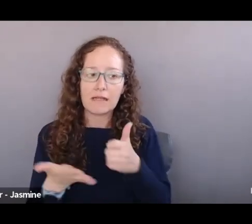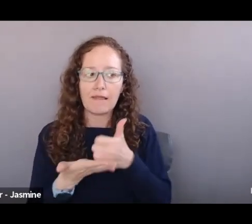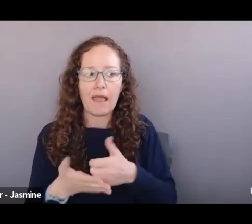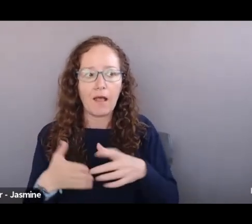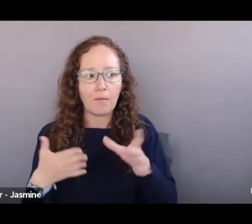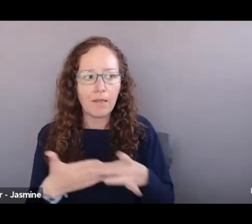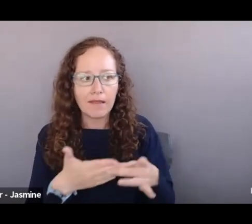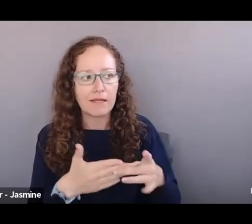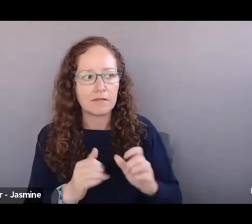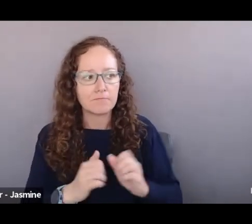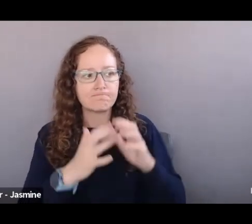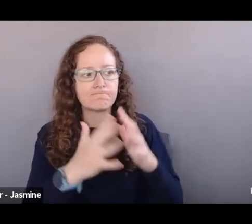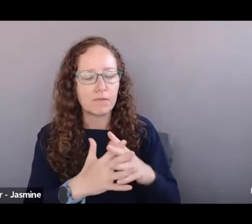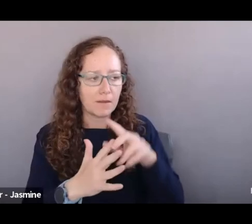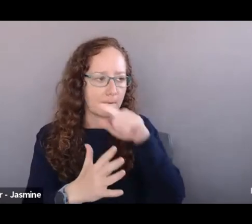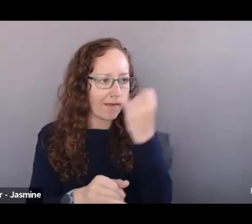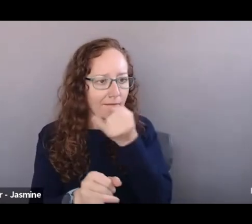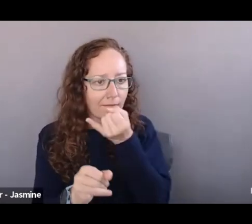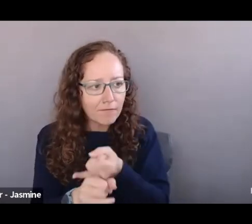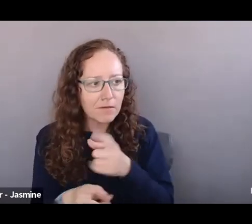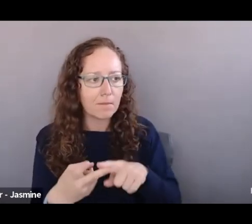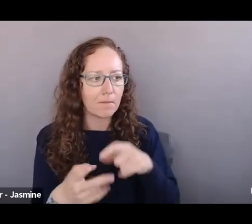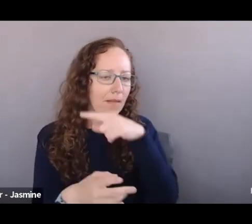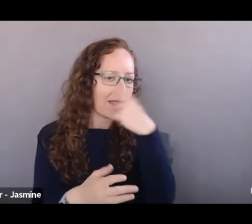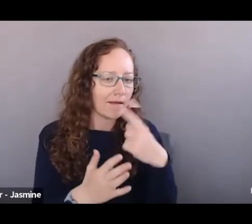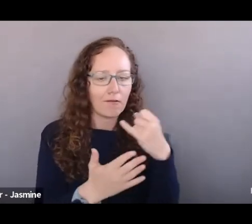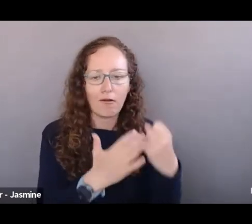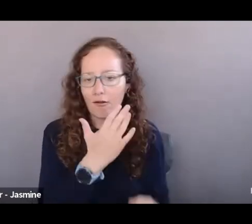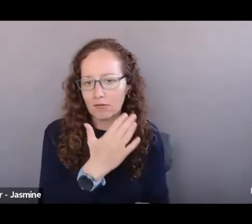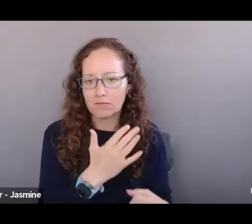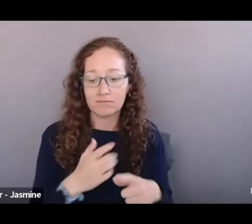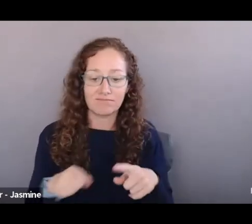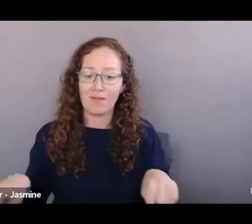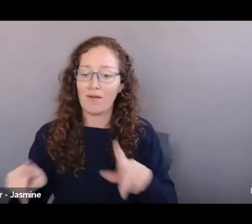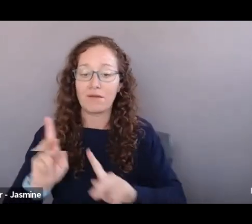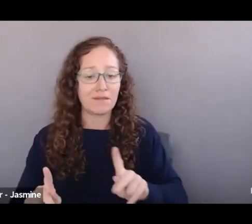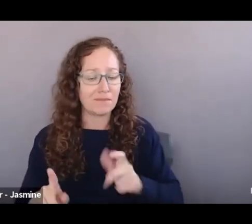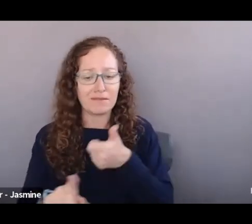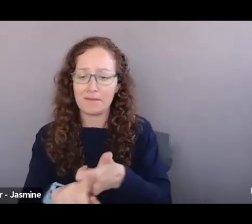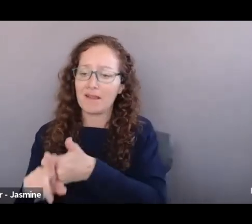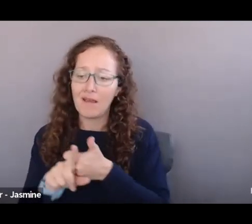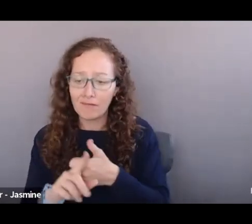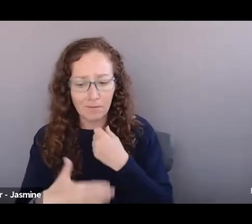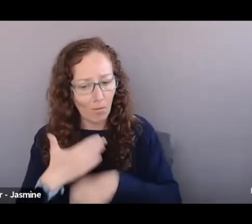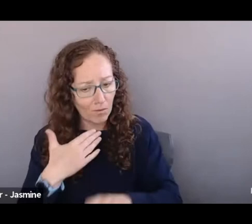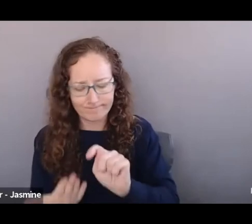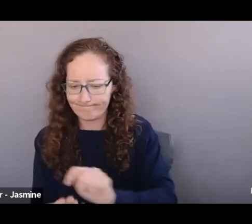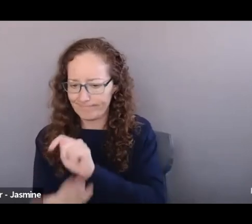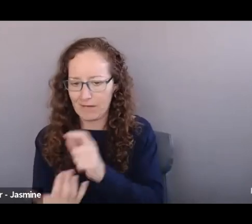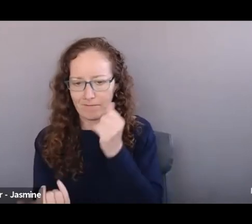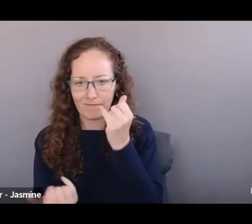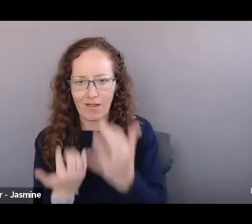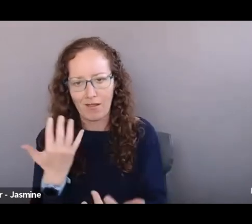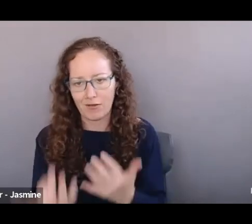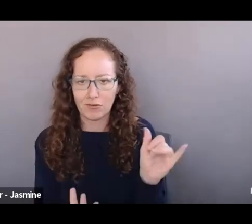of fire. Even as I studied with some of the leading experts in their fields, my entire outlook on